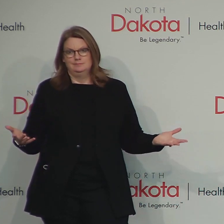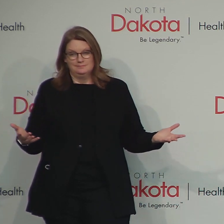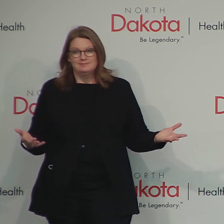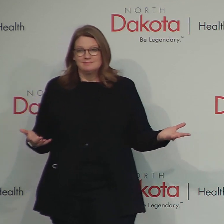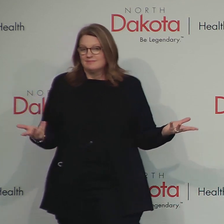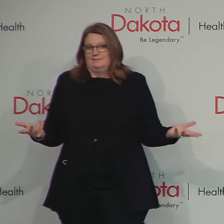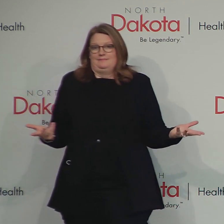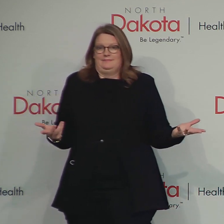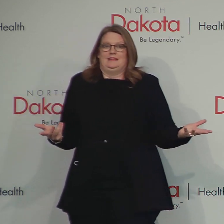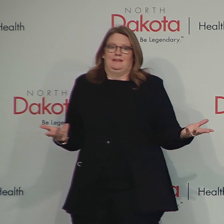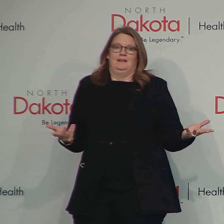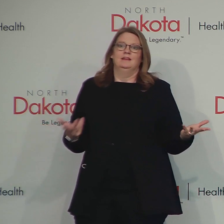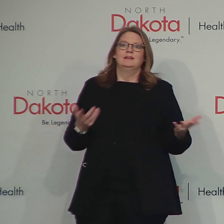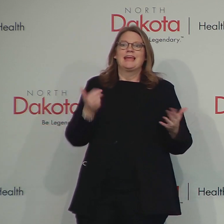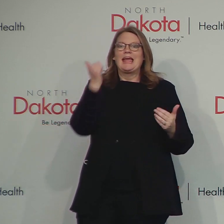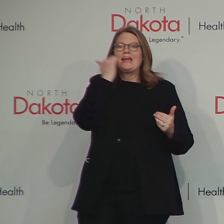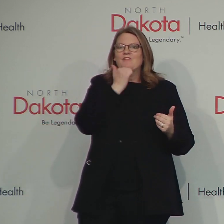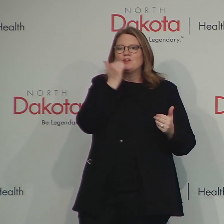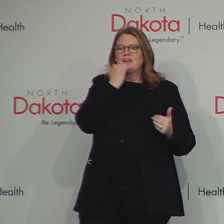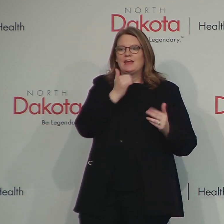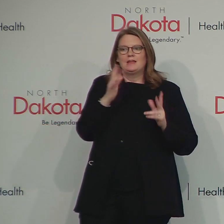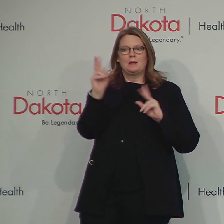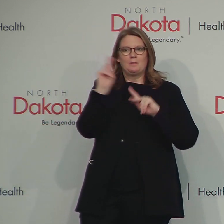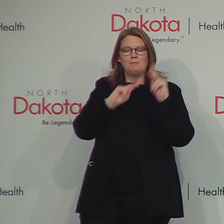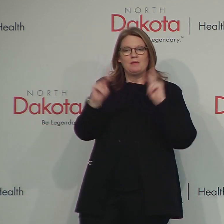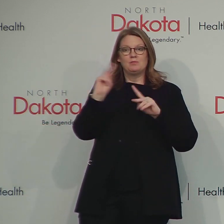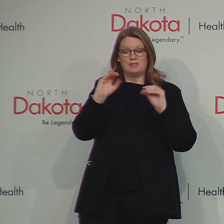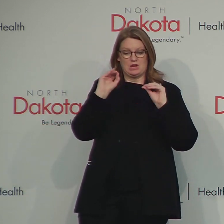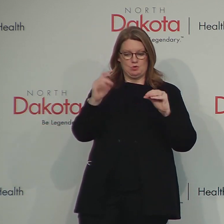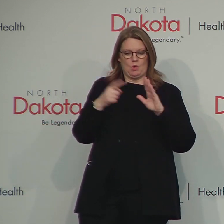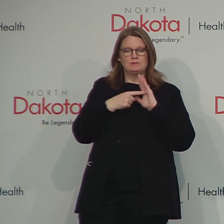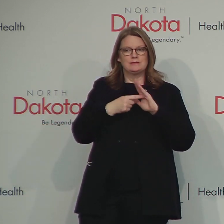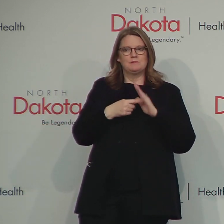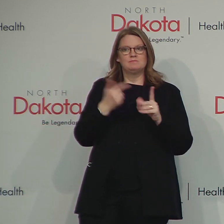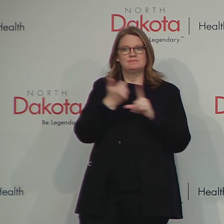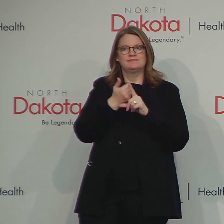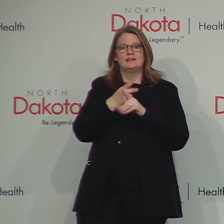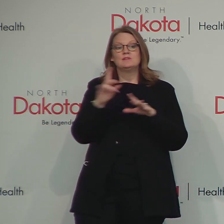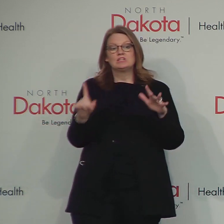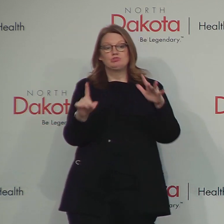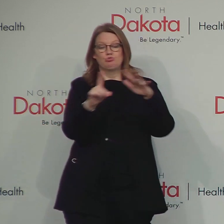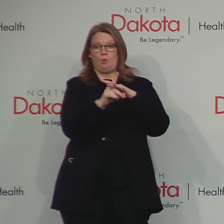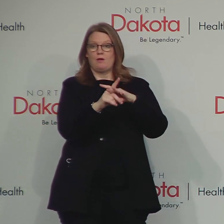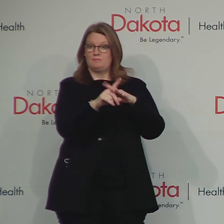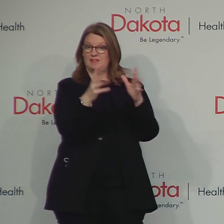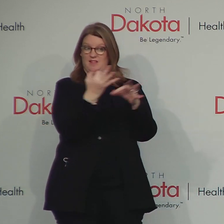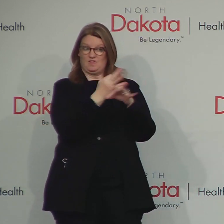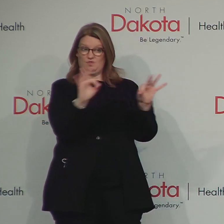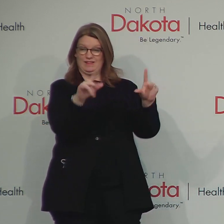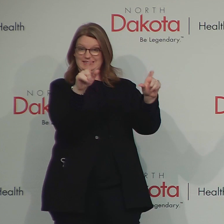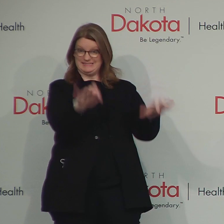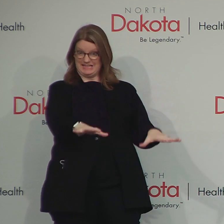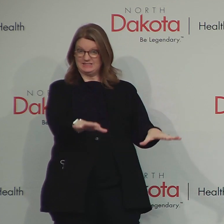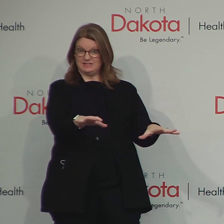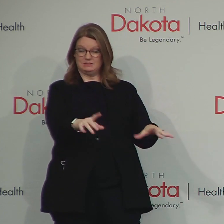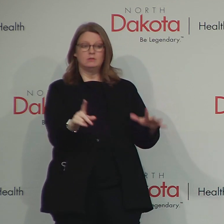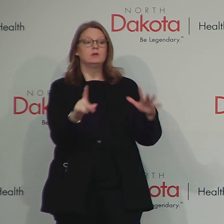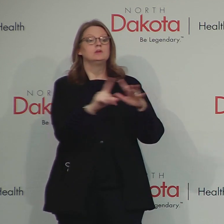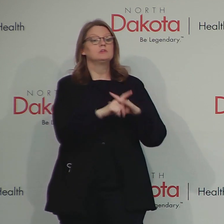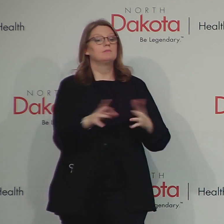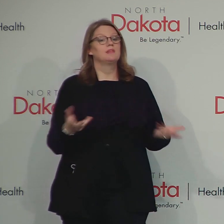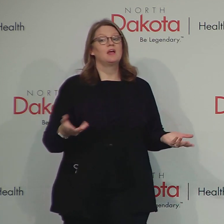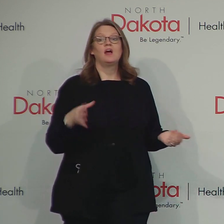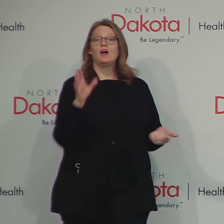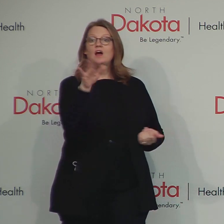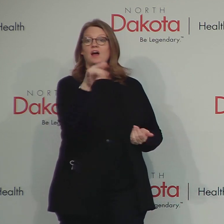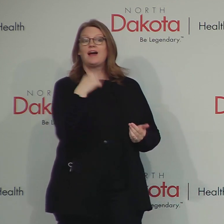mean, we've got every day we've got people that are asymptomatic that show up at one of our free surveillance testing sites and go, hey,